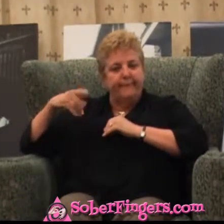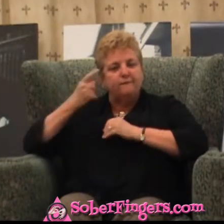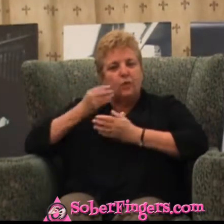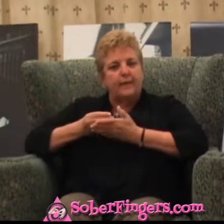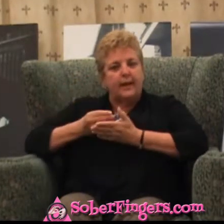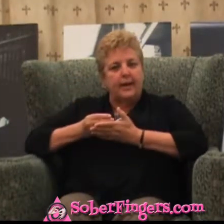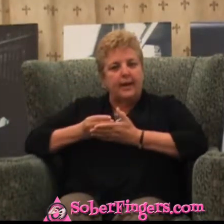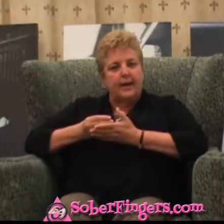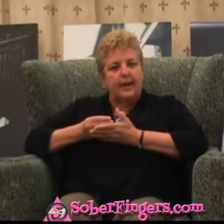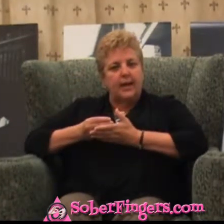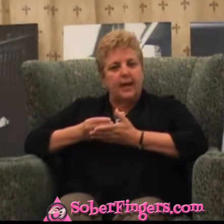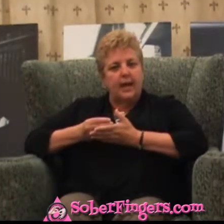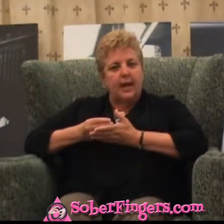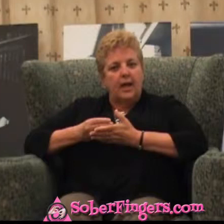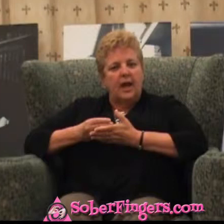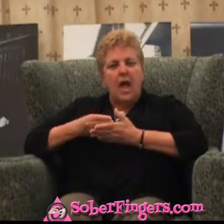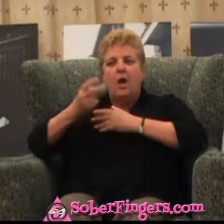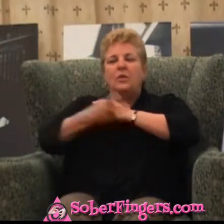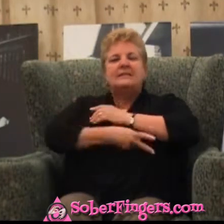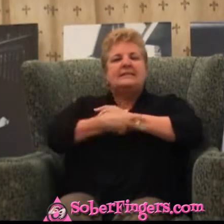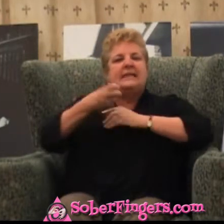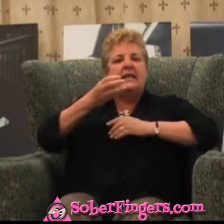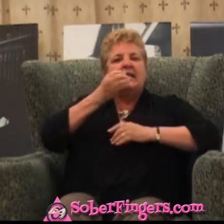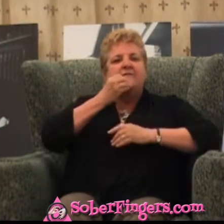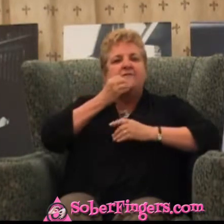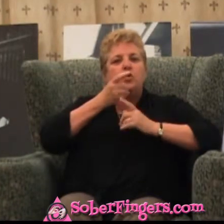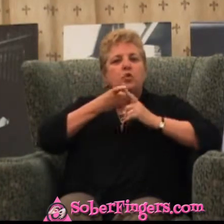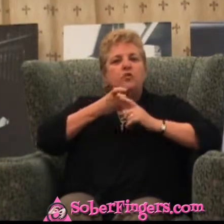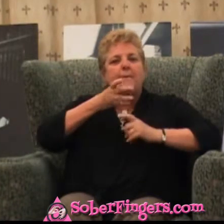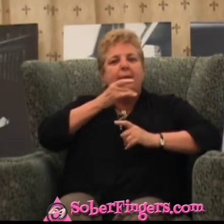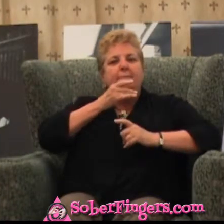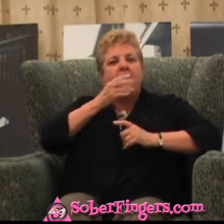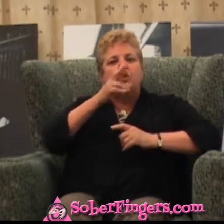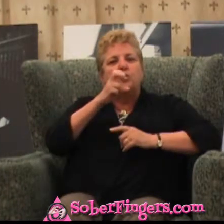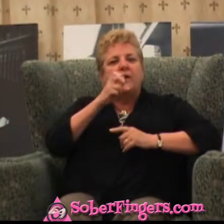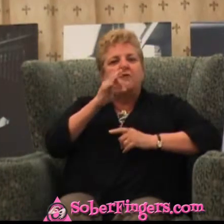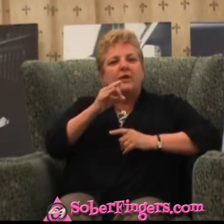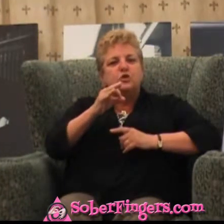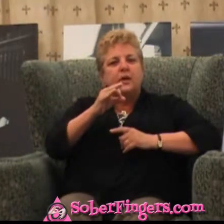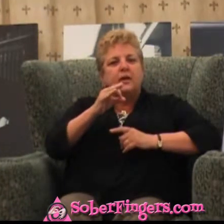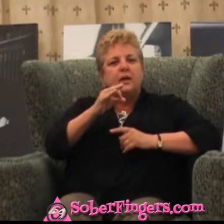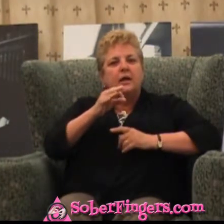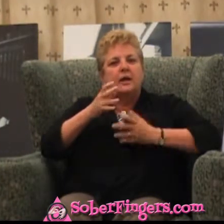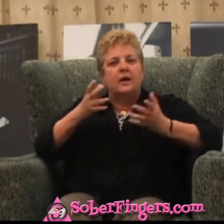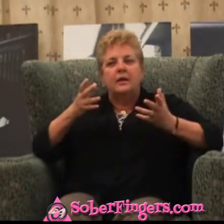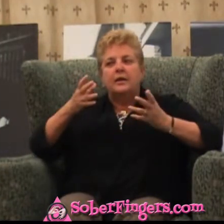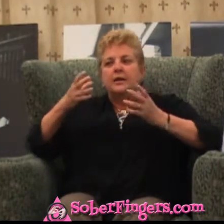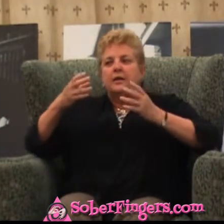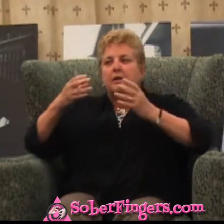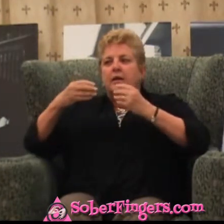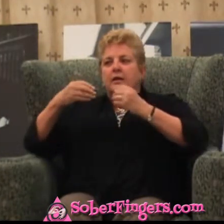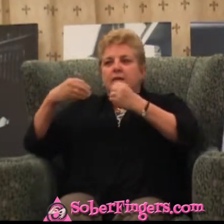I was stealing food out her refrigerator to cook plates for people around the neighborhood to get the next